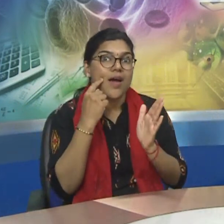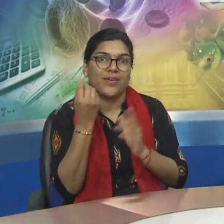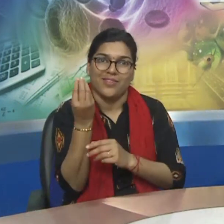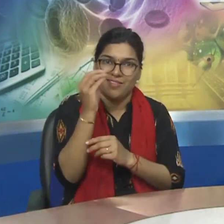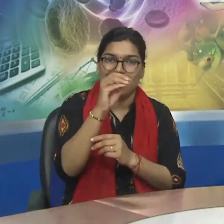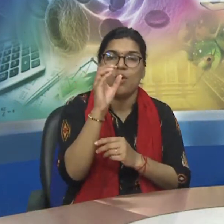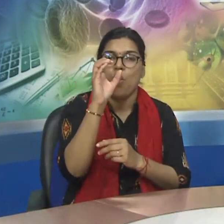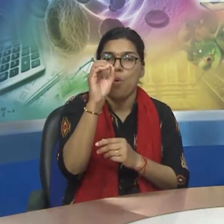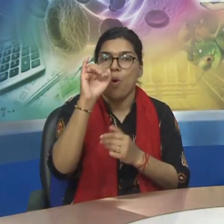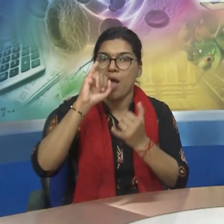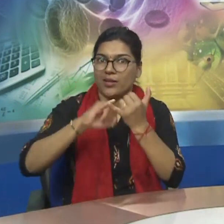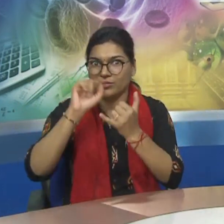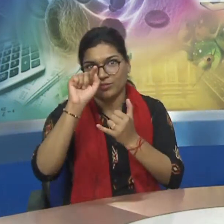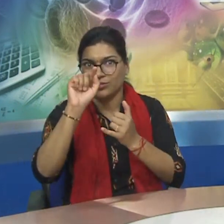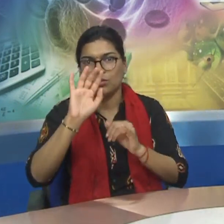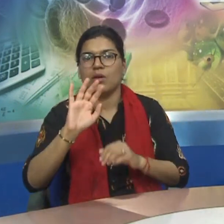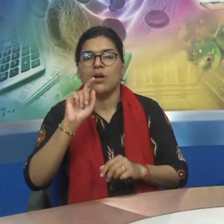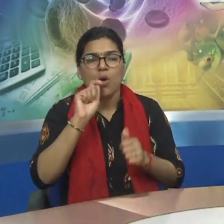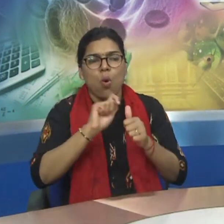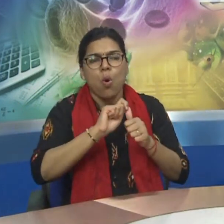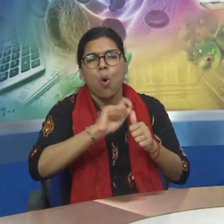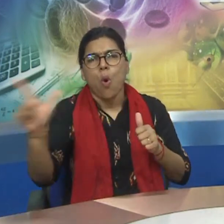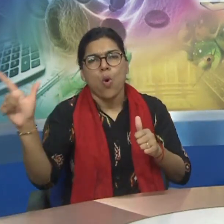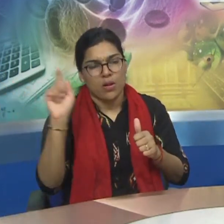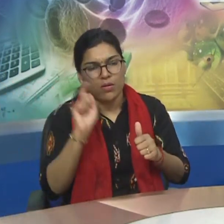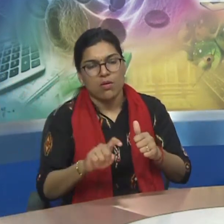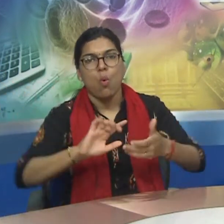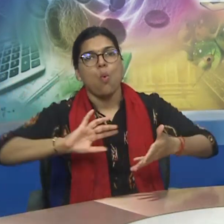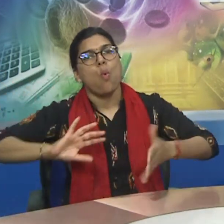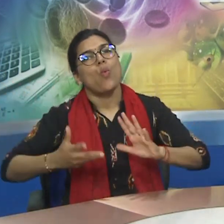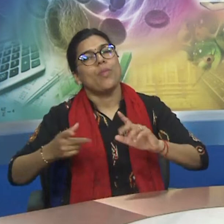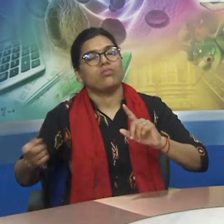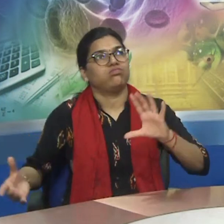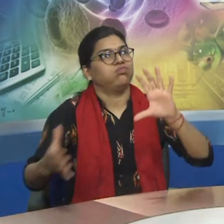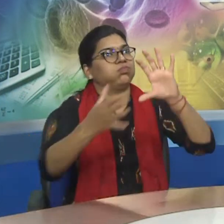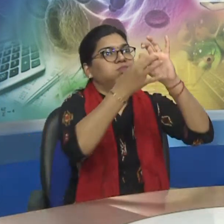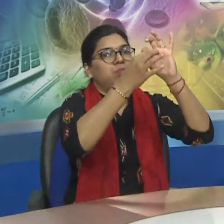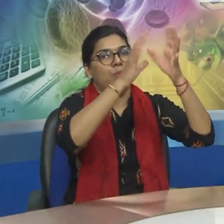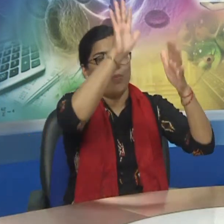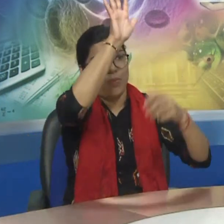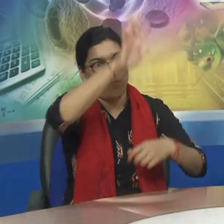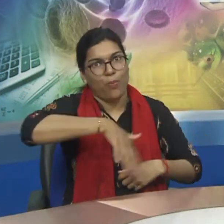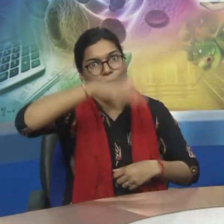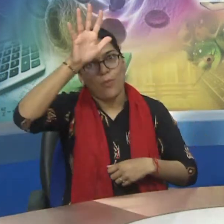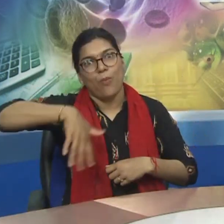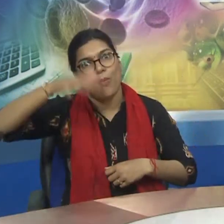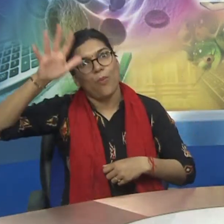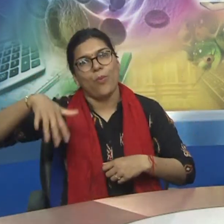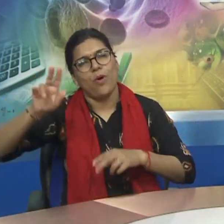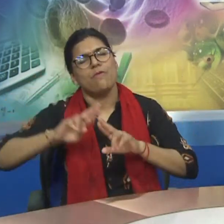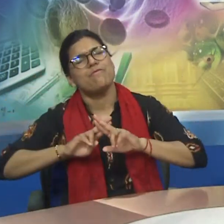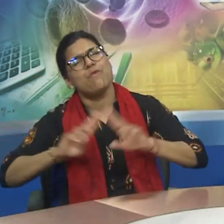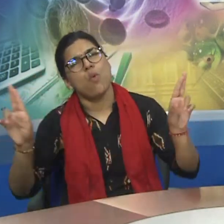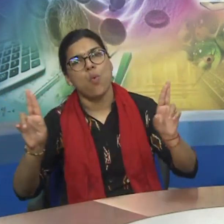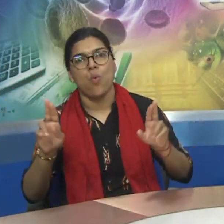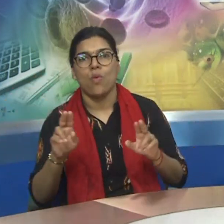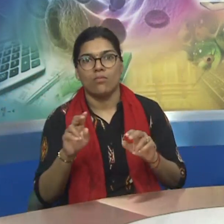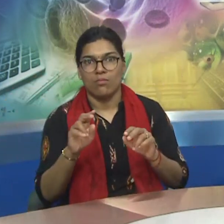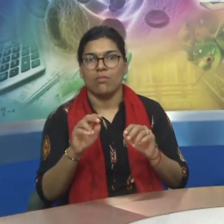did search the word NIOS, we just found the paragraph, and